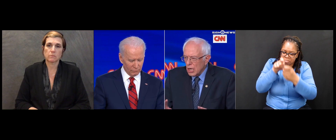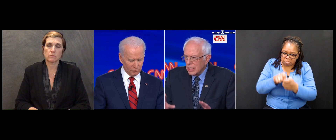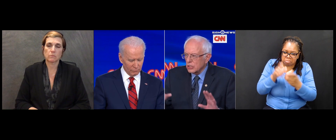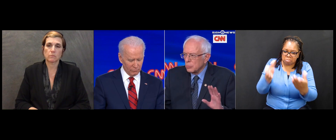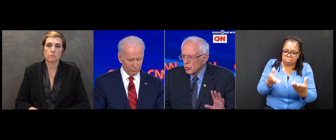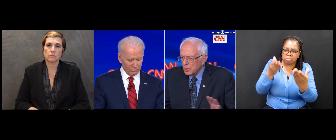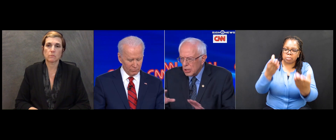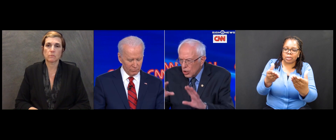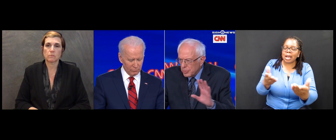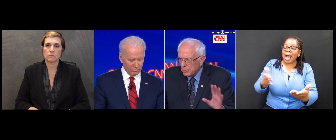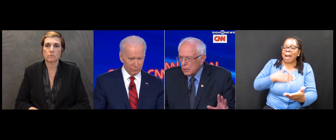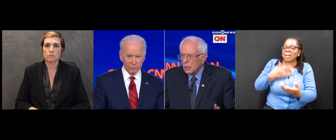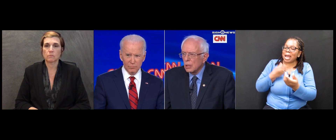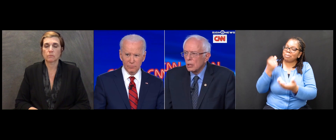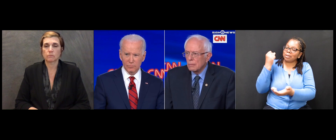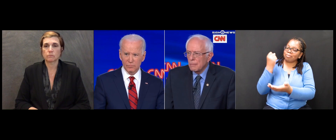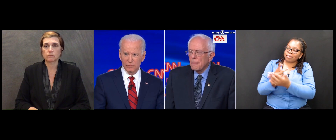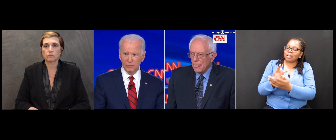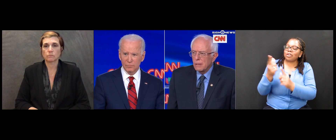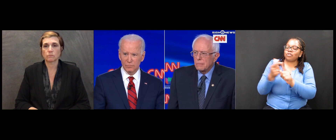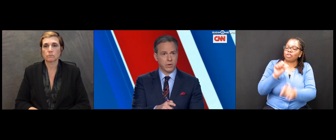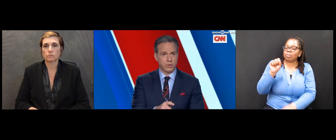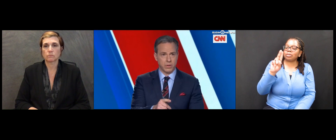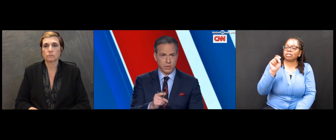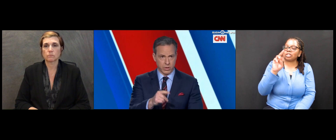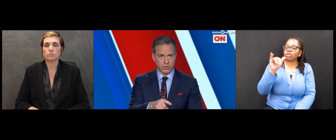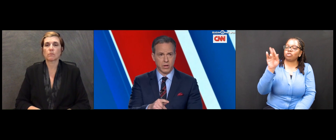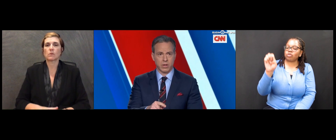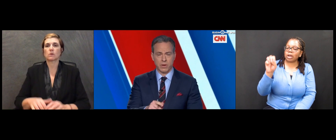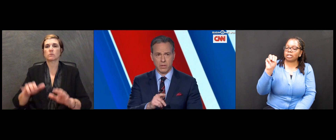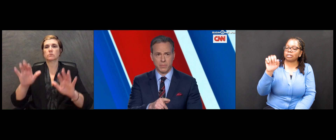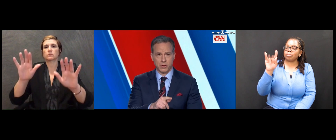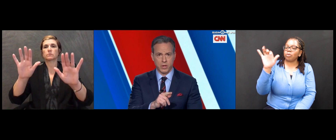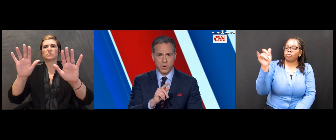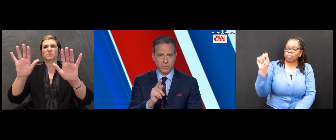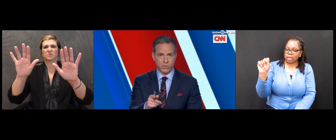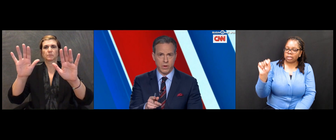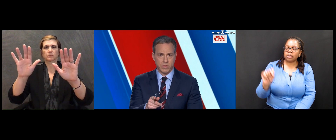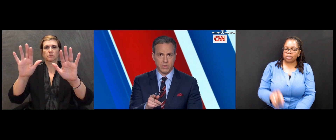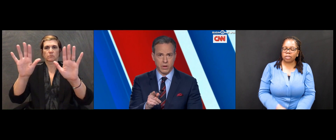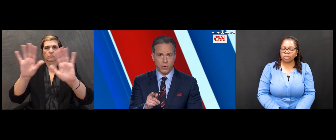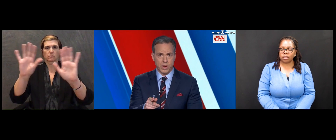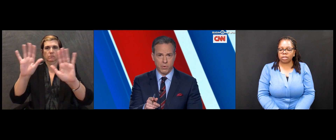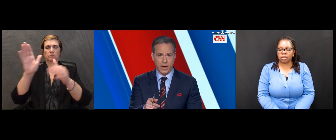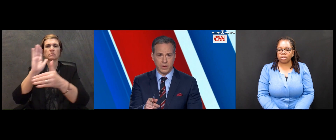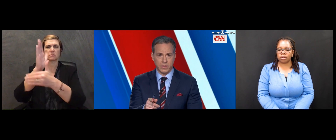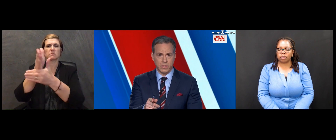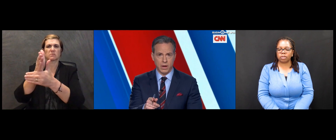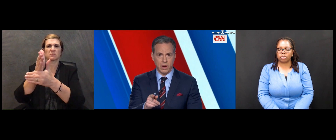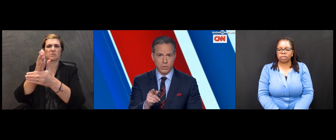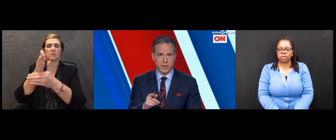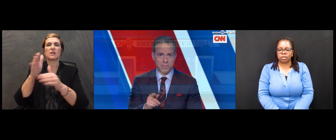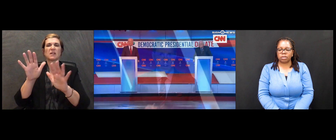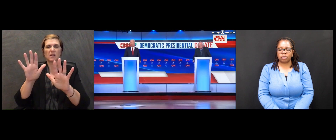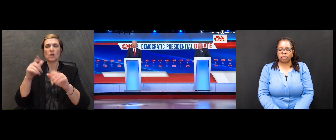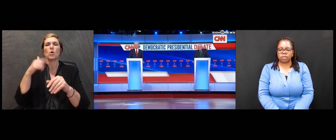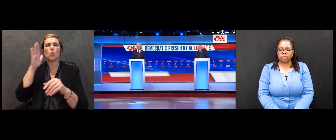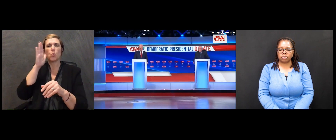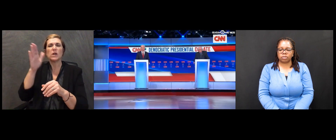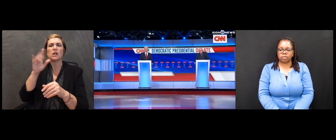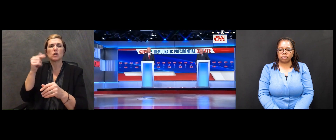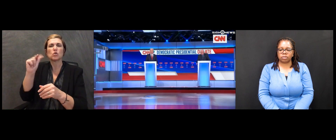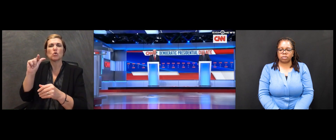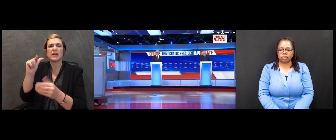the Sunrise Movement, the young people. We're going to get into the Green New Deal. Okay. We're going to talk about climate change. We have to squeeze in a quick break. When we come back, the